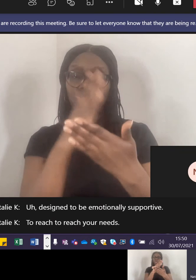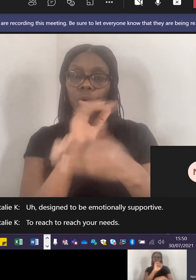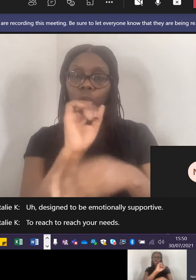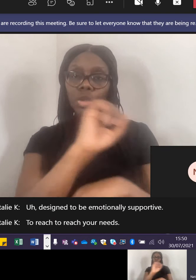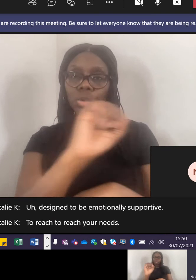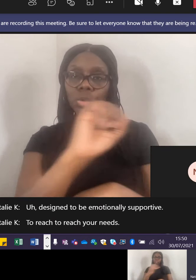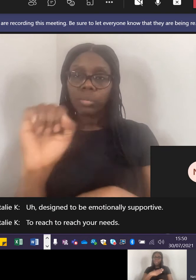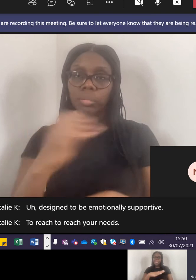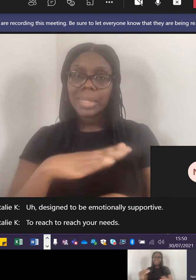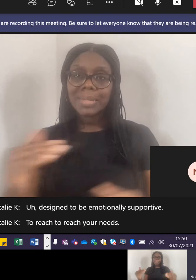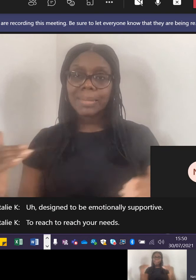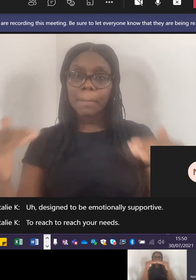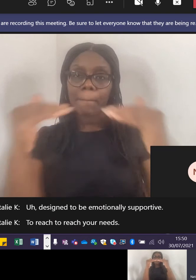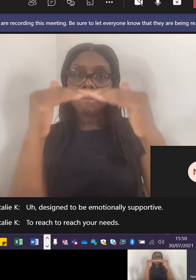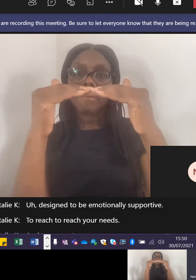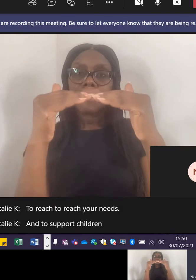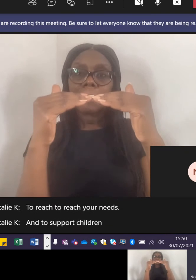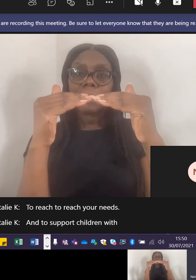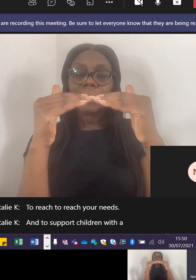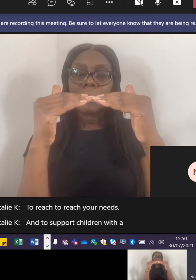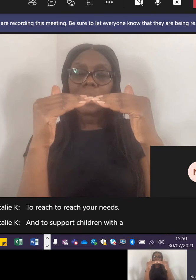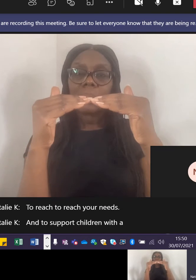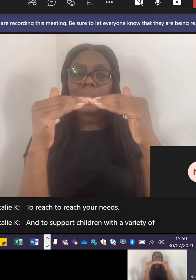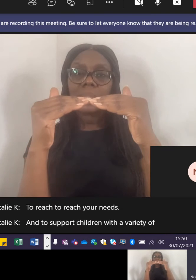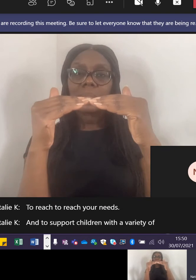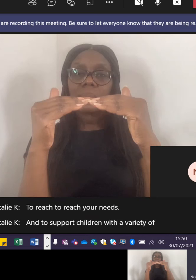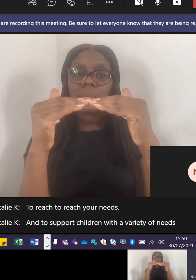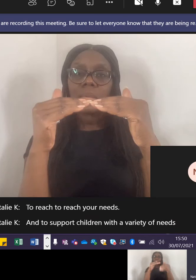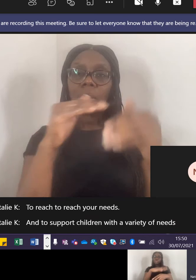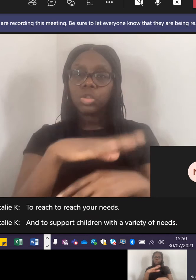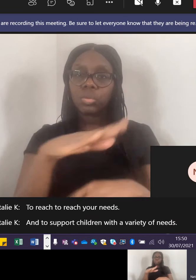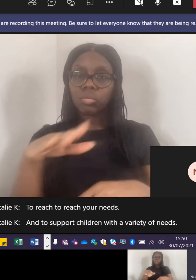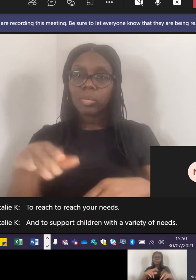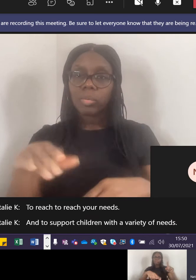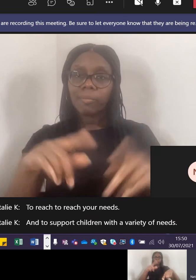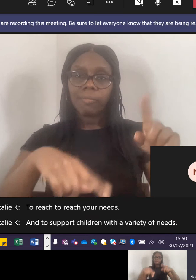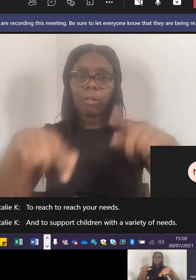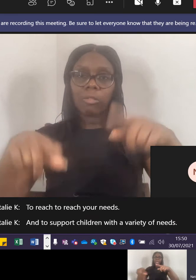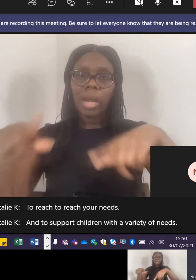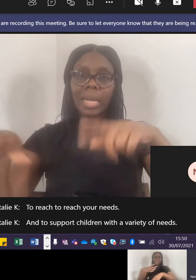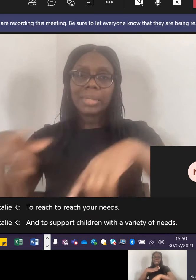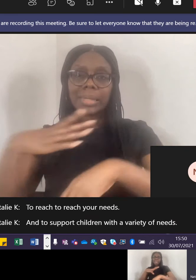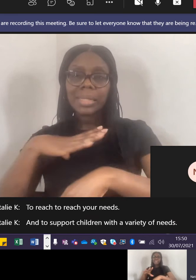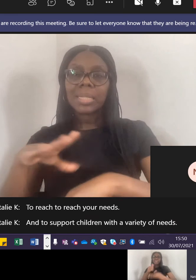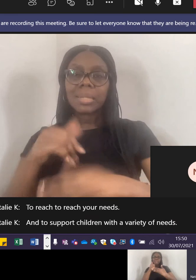and to support children with a variety of needs.